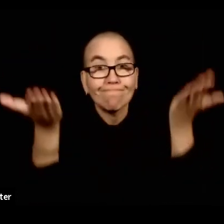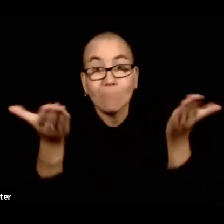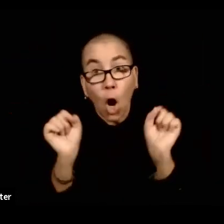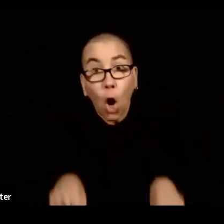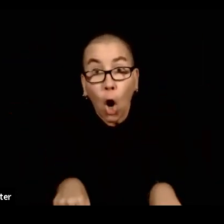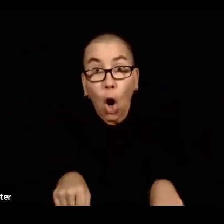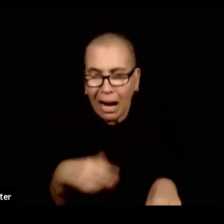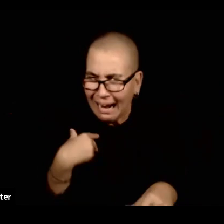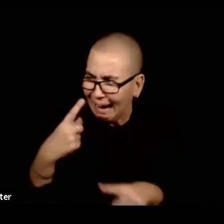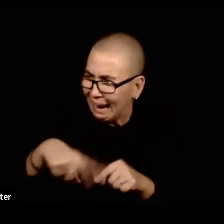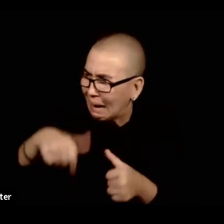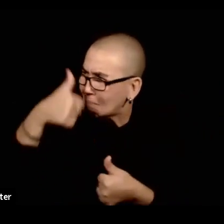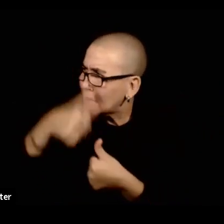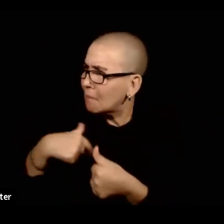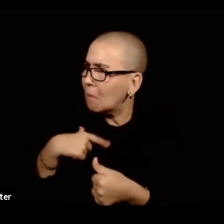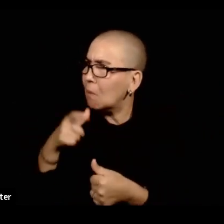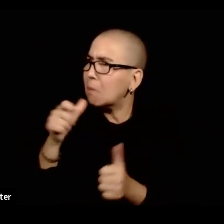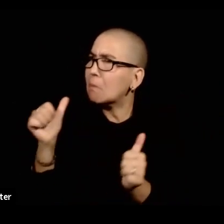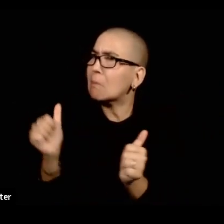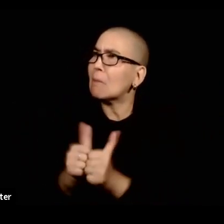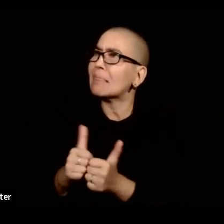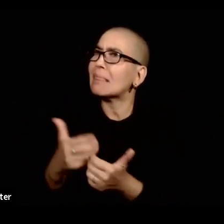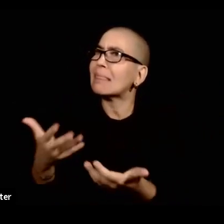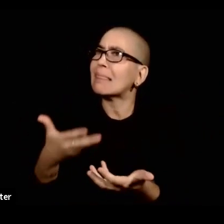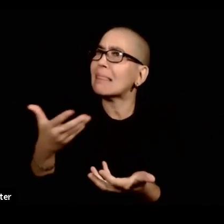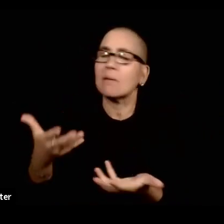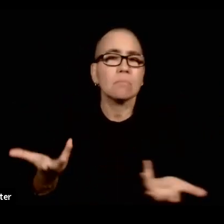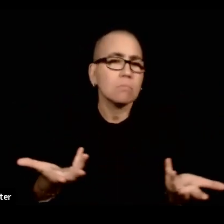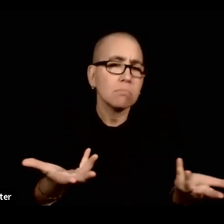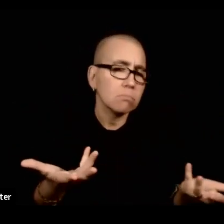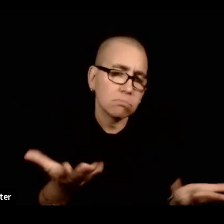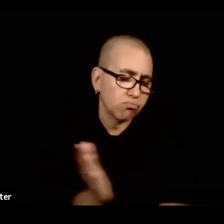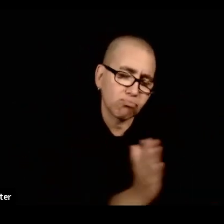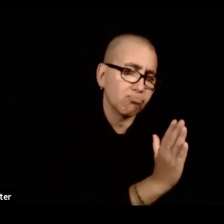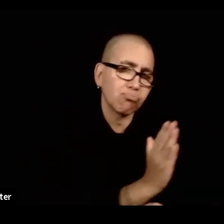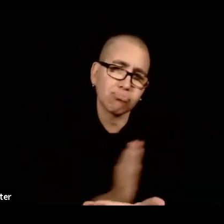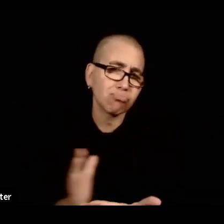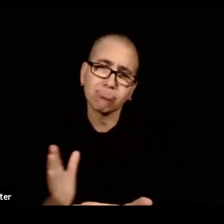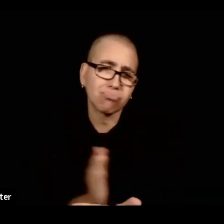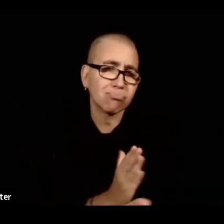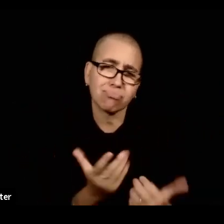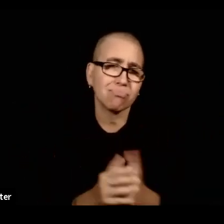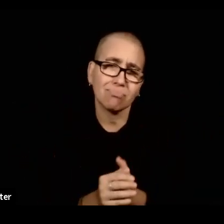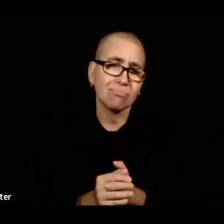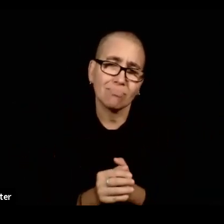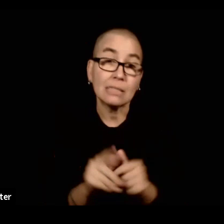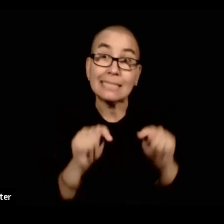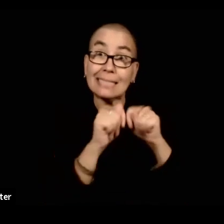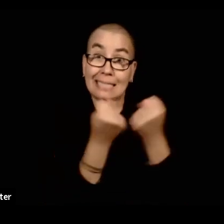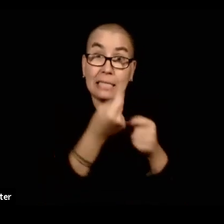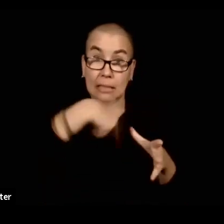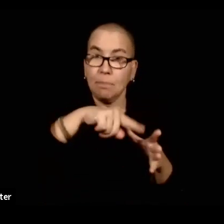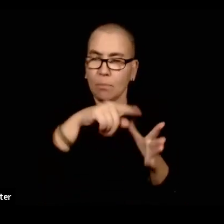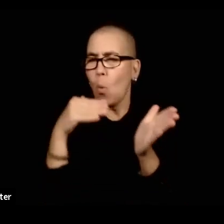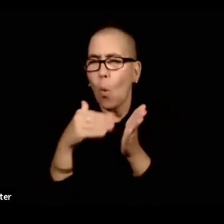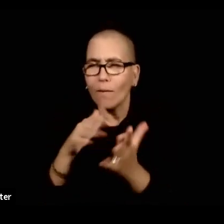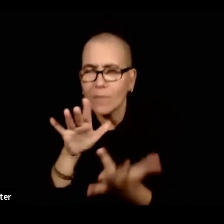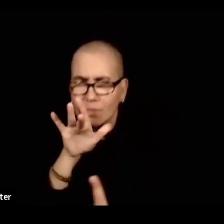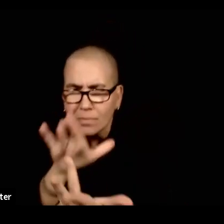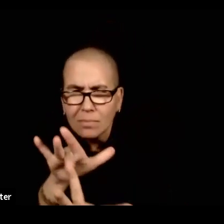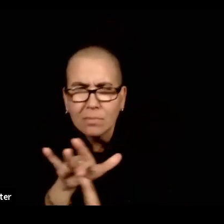have to wait a little bit to get more information if you're actually the contact of the case, because